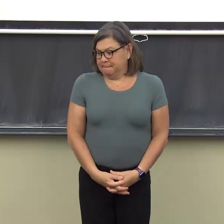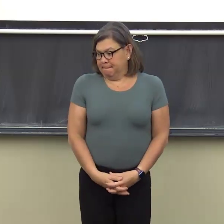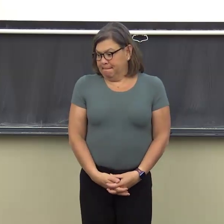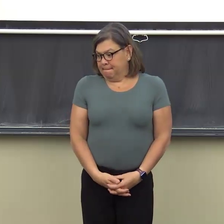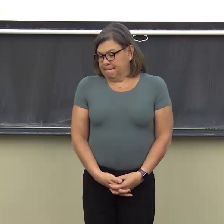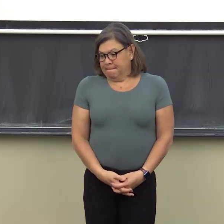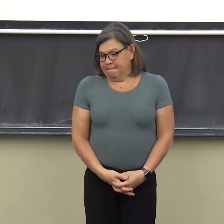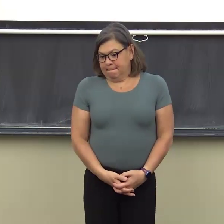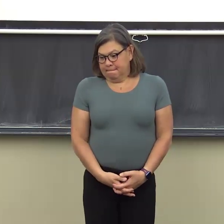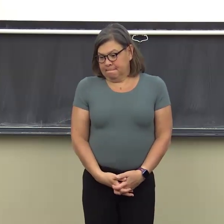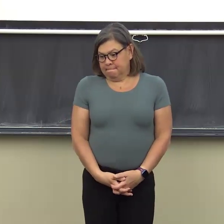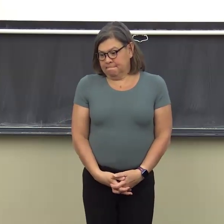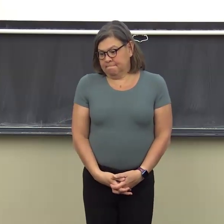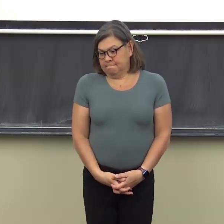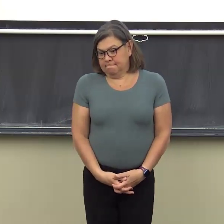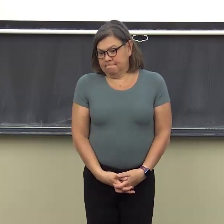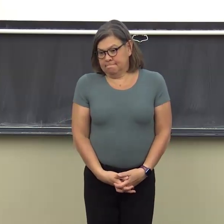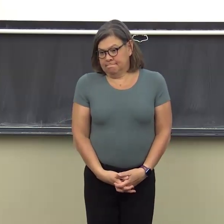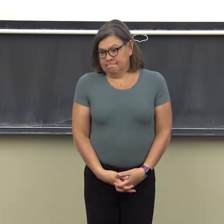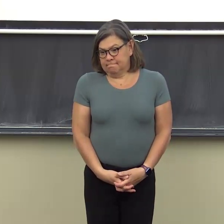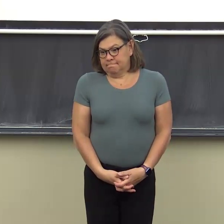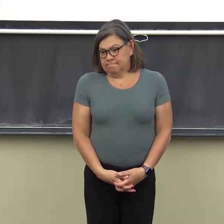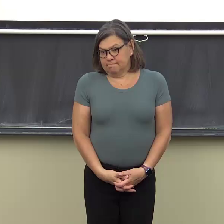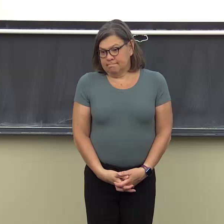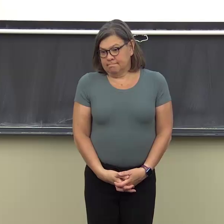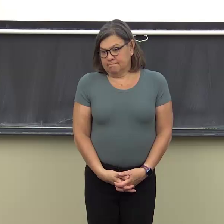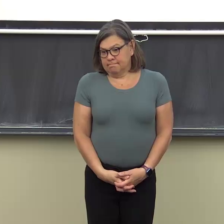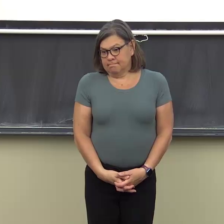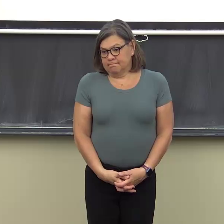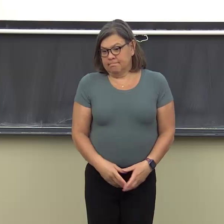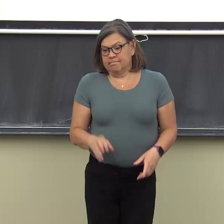But, yes. I'm going to step back.